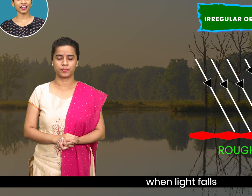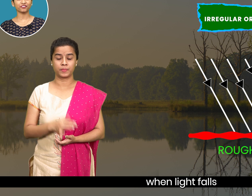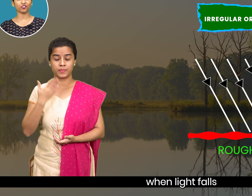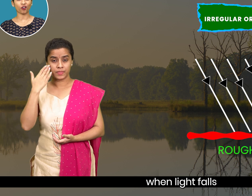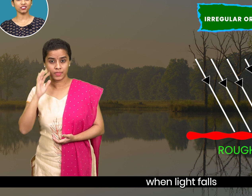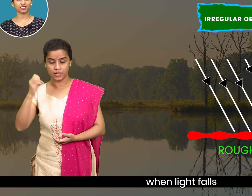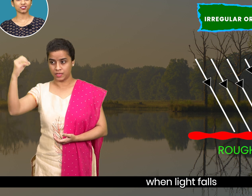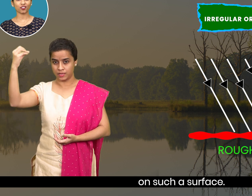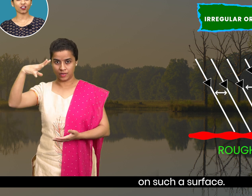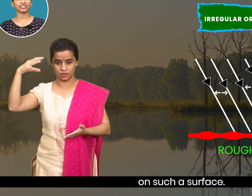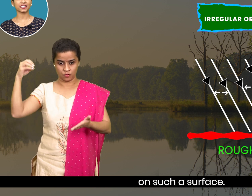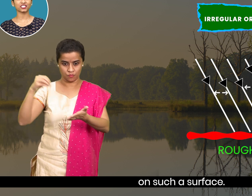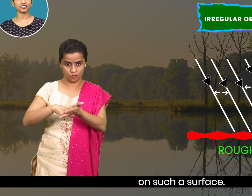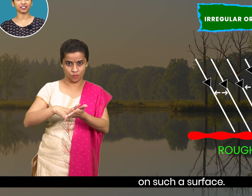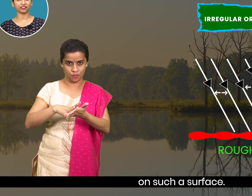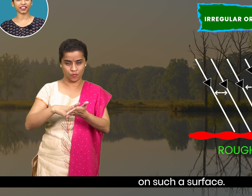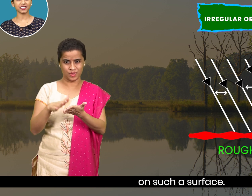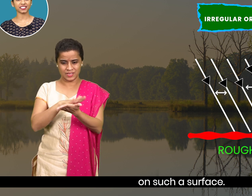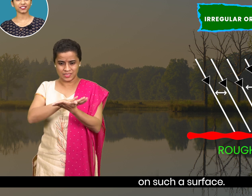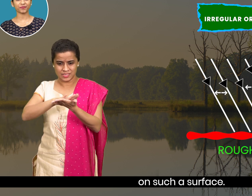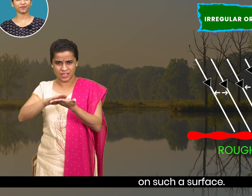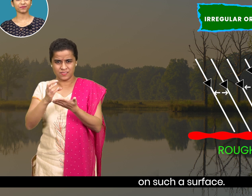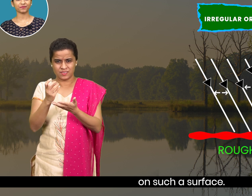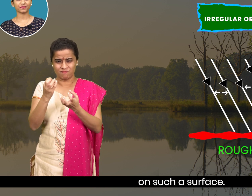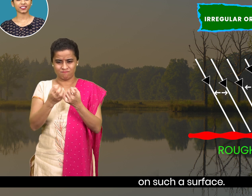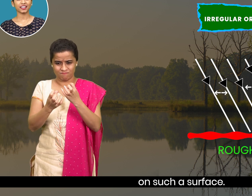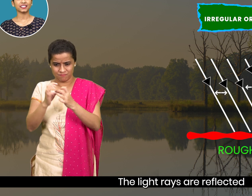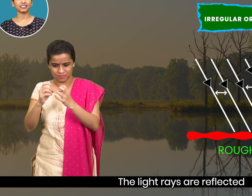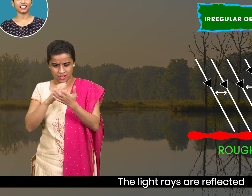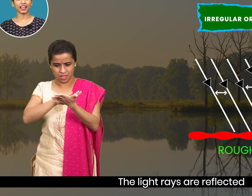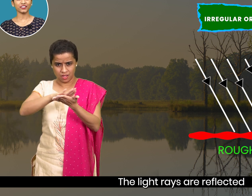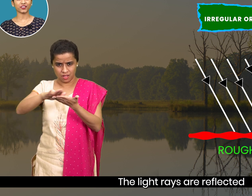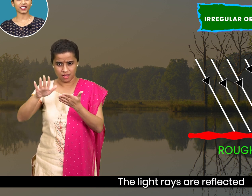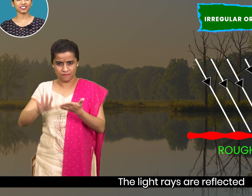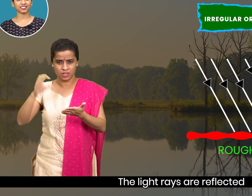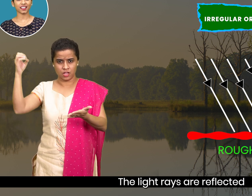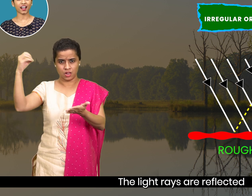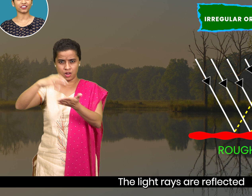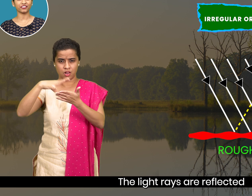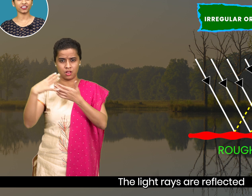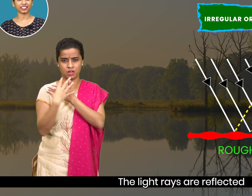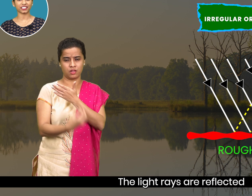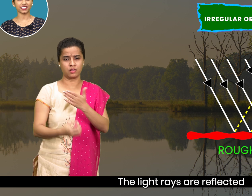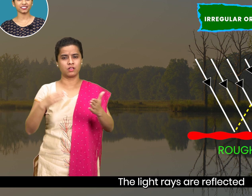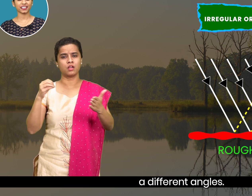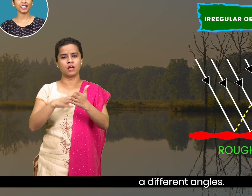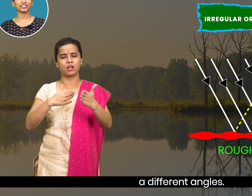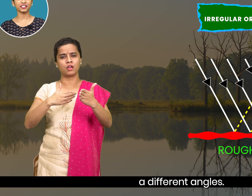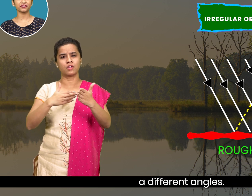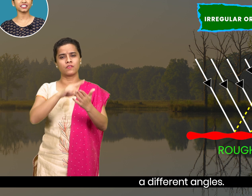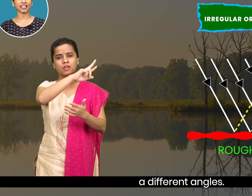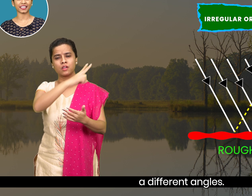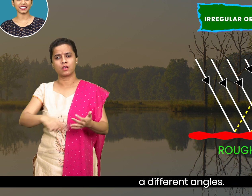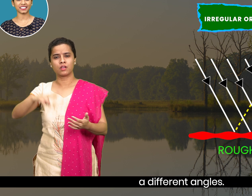When light falls on such a surface, the light rays are reflected